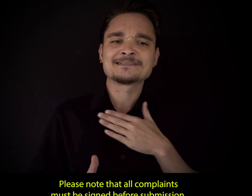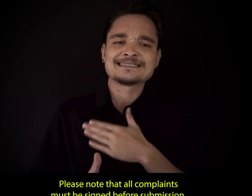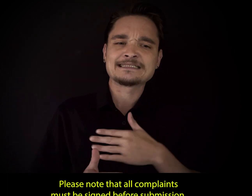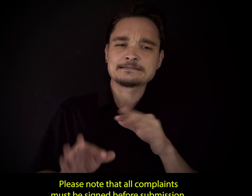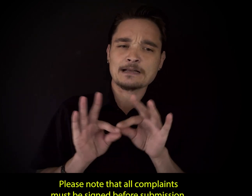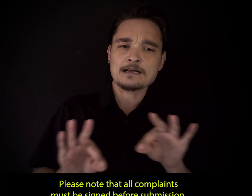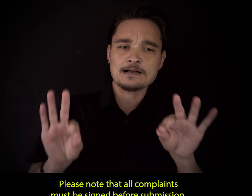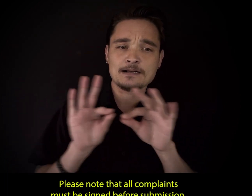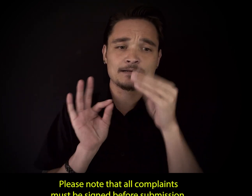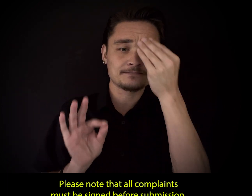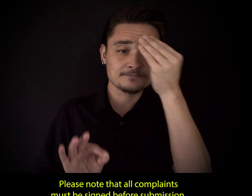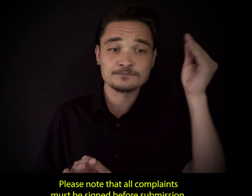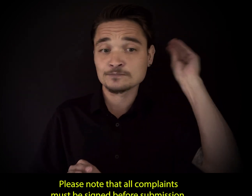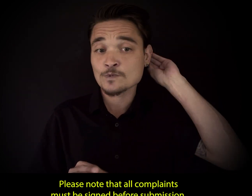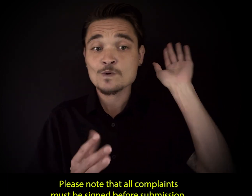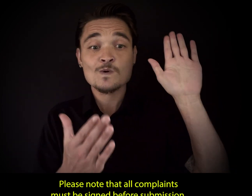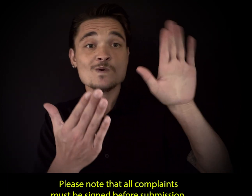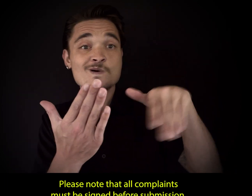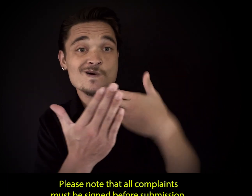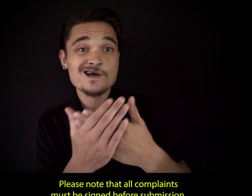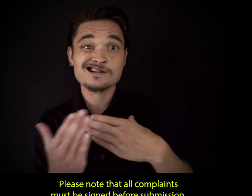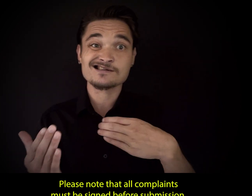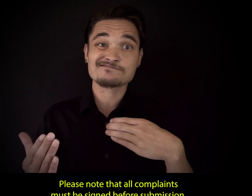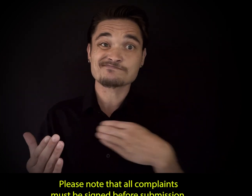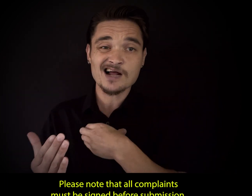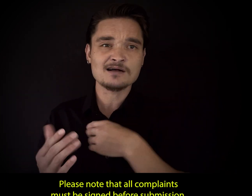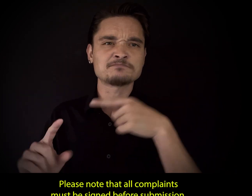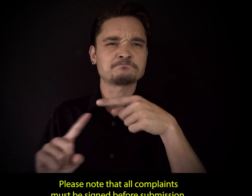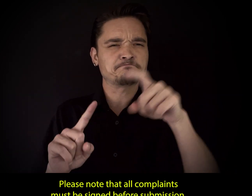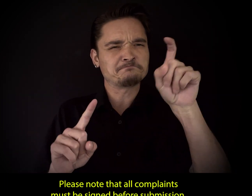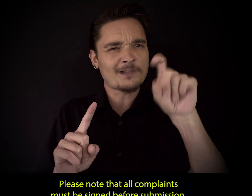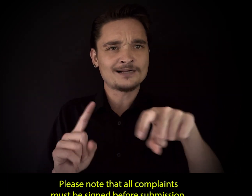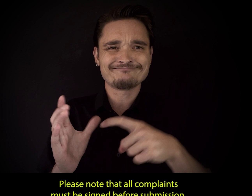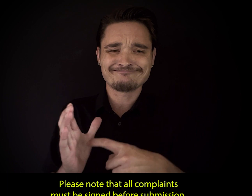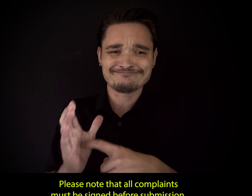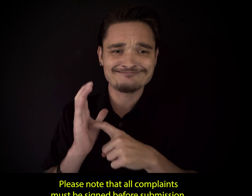Please note that all complaints must be signed before submission.